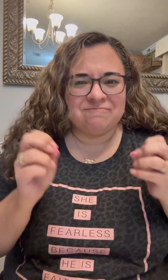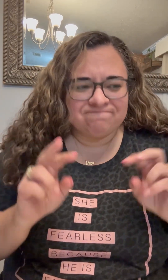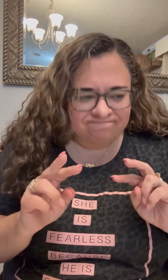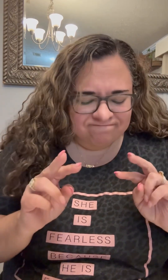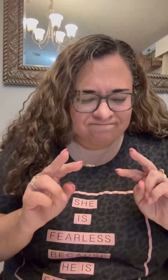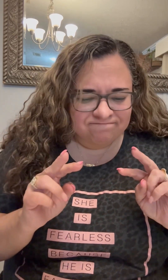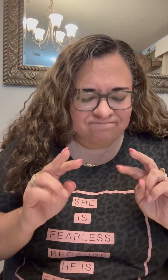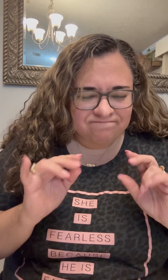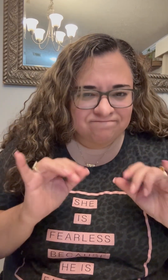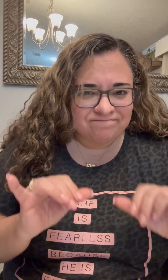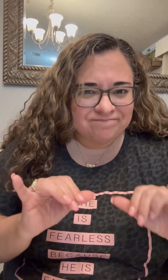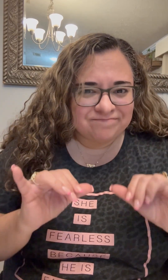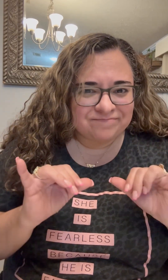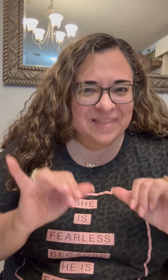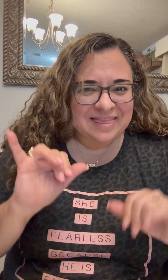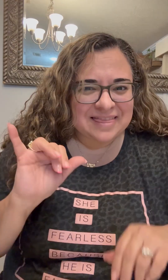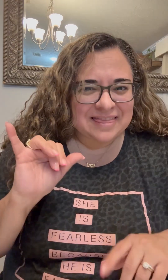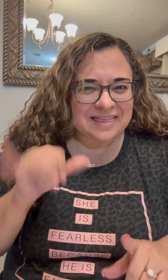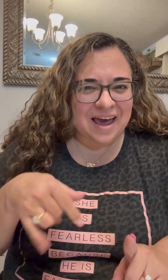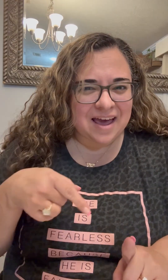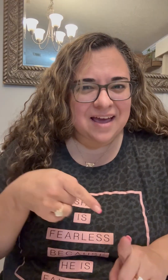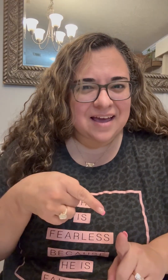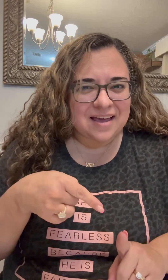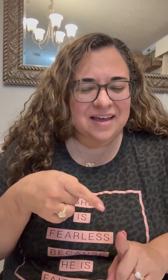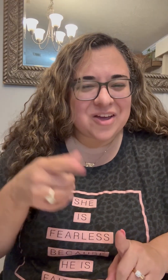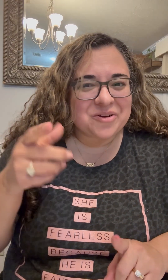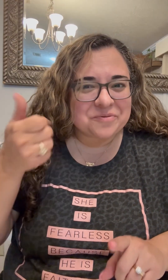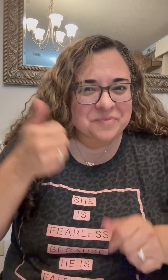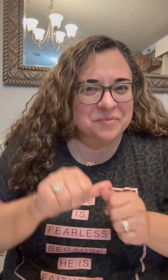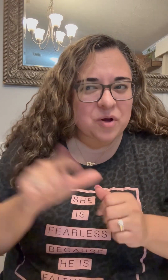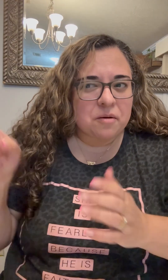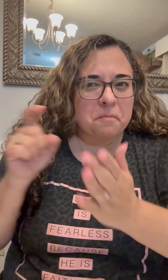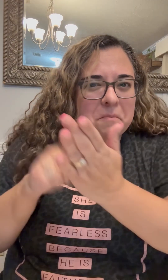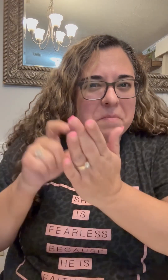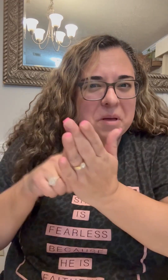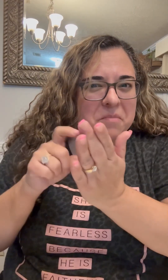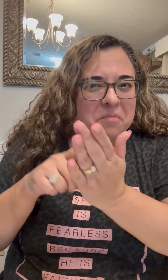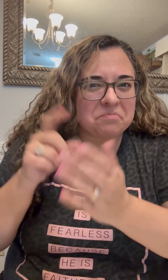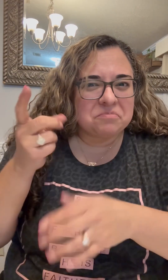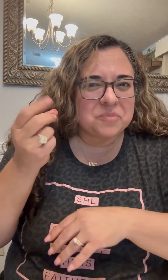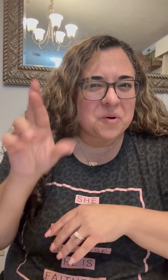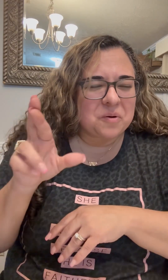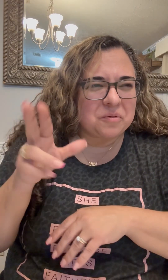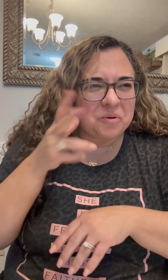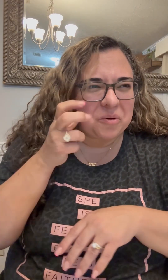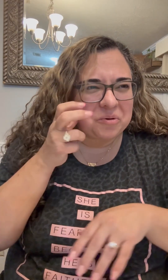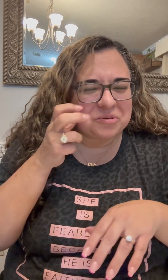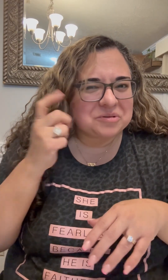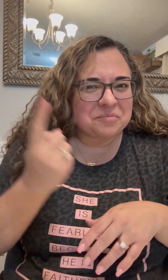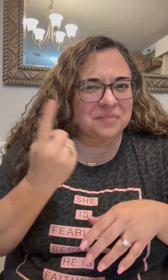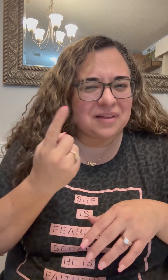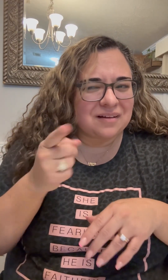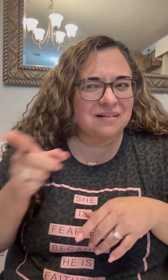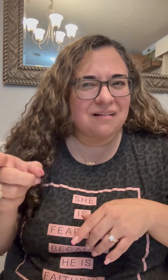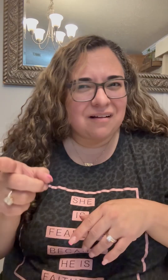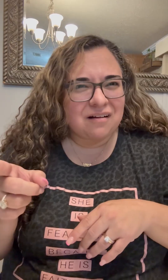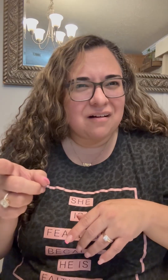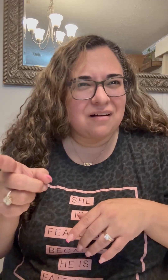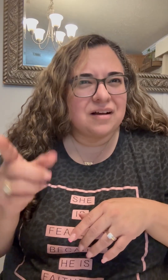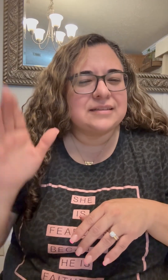gone. And in that moment, he realized he heard that tap at the door. And